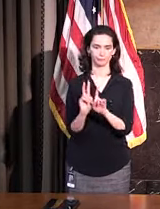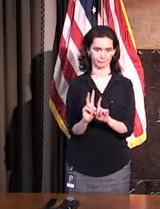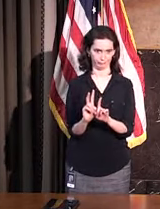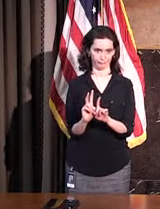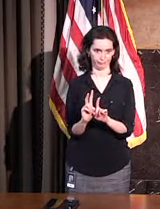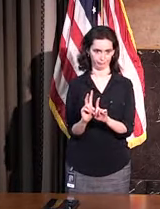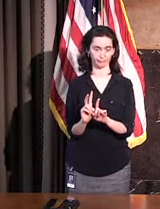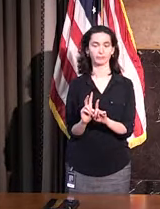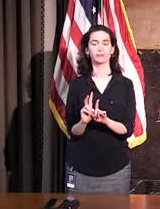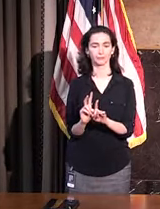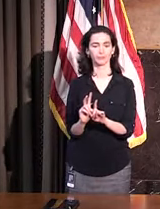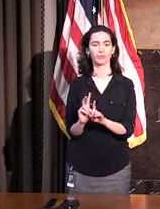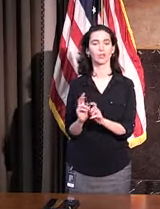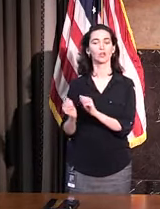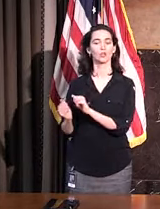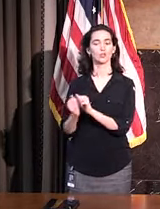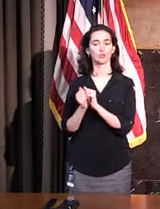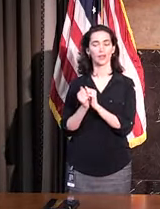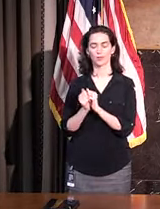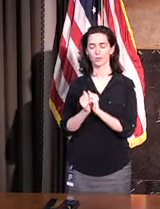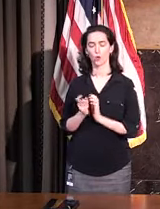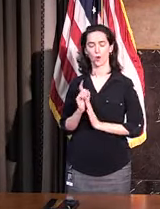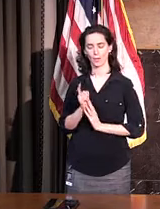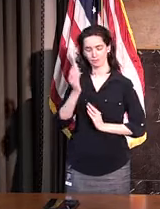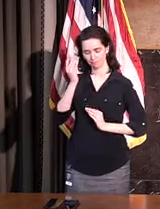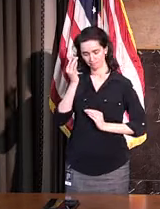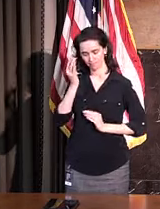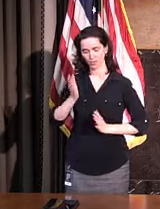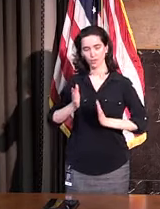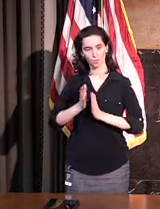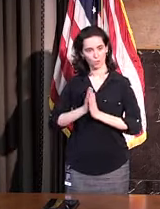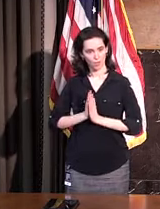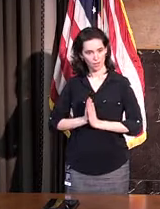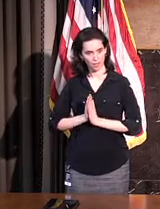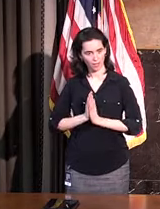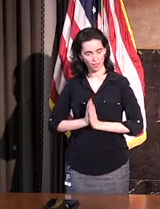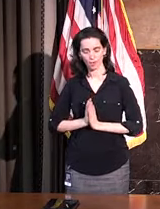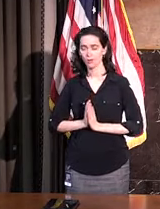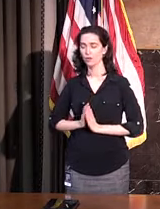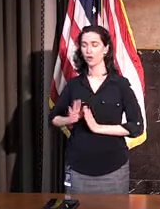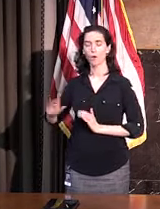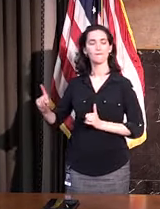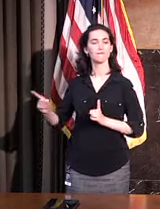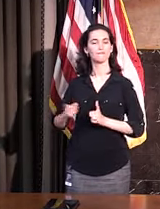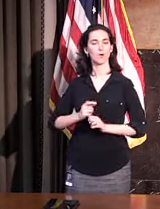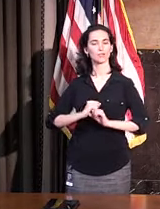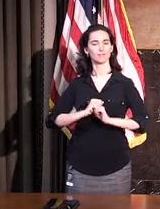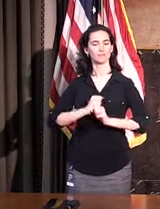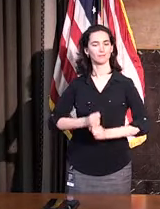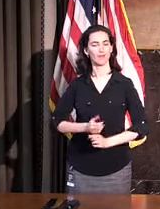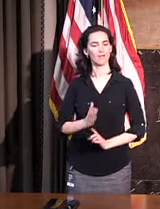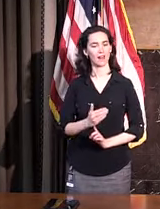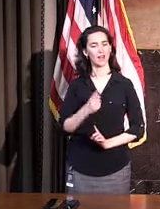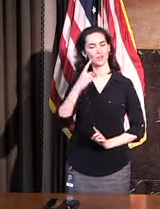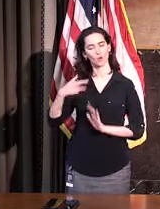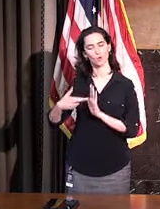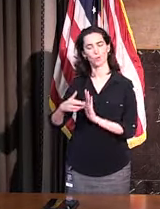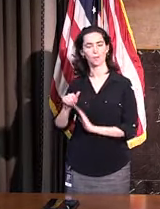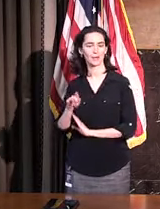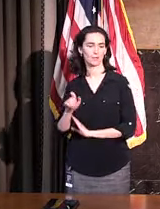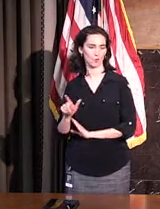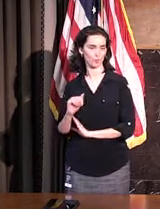And we were able to have a moment of reflection and prayer as we planted the first flag to represent